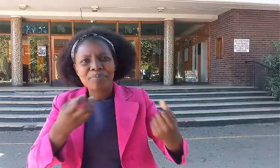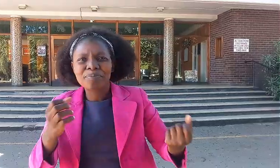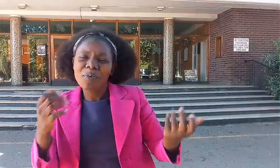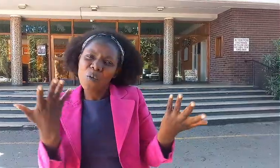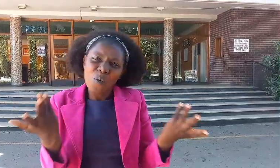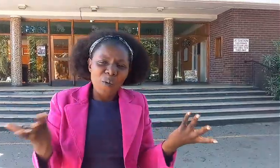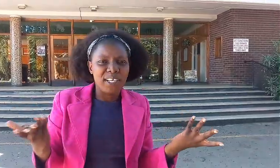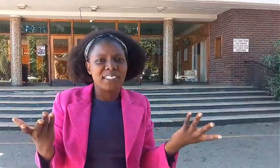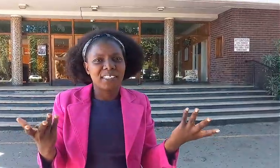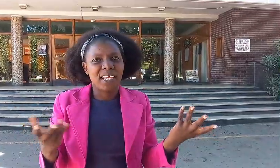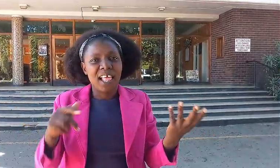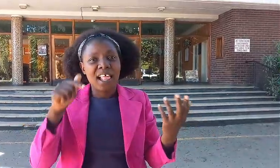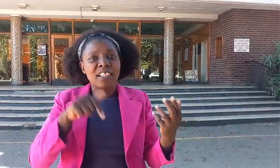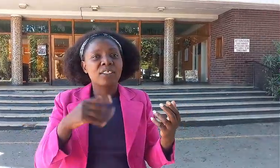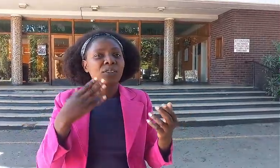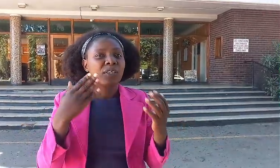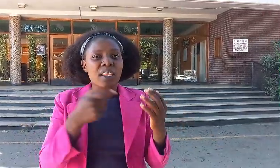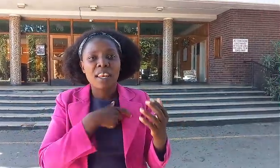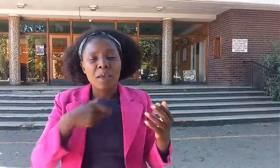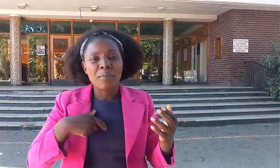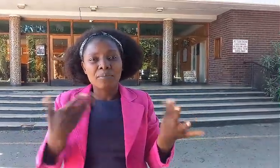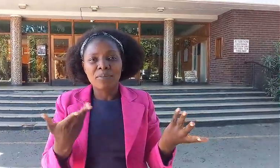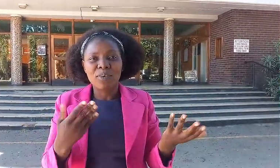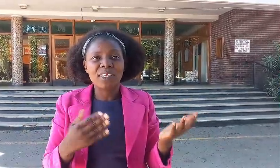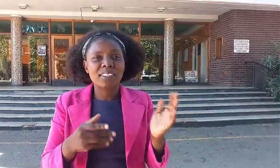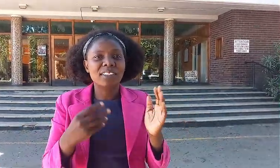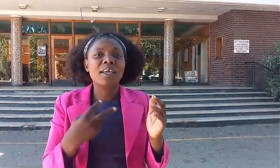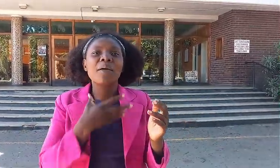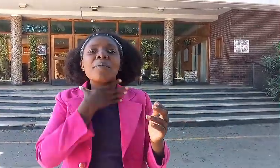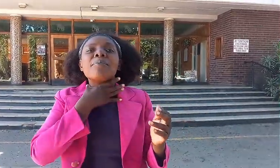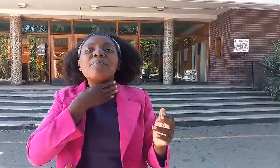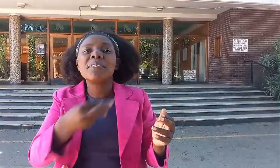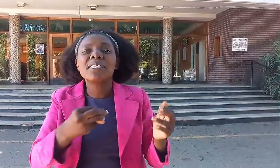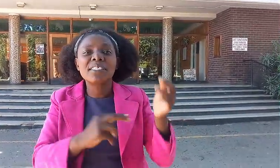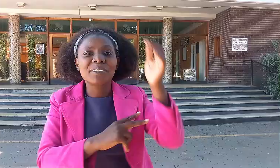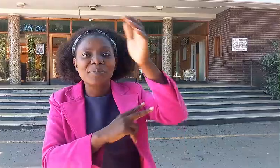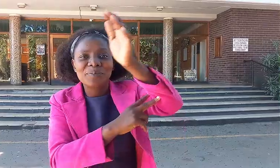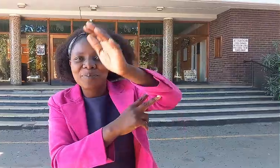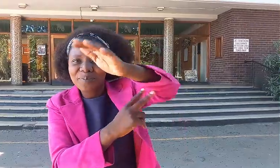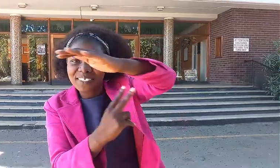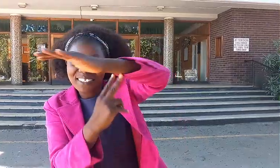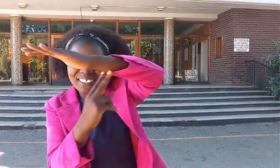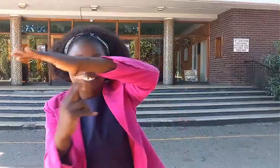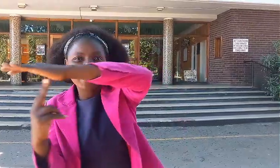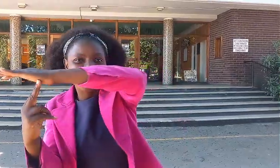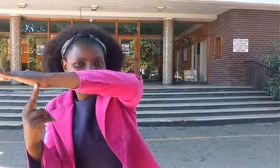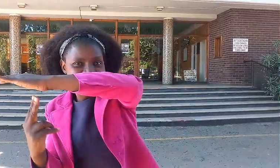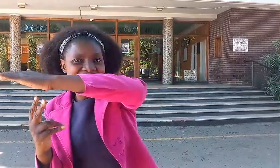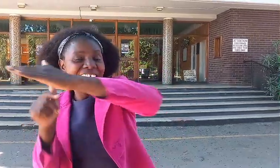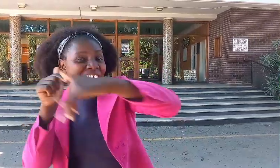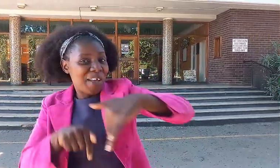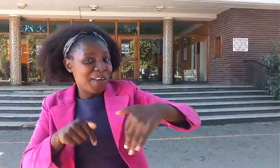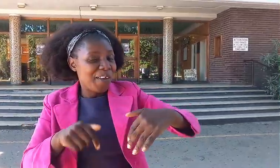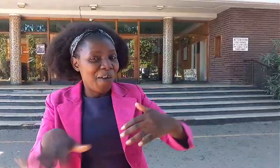deaf, the challenges that they meet on a day-to-day basis. The show is called The Missing